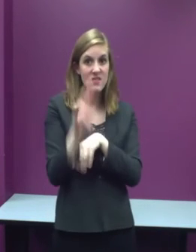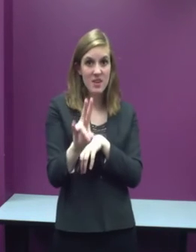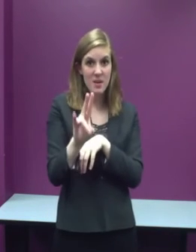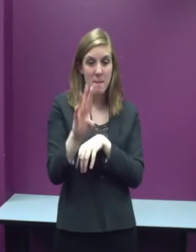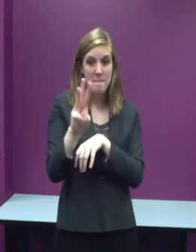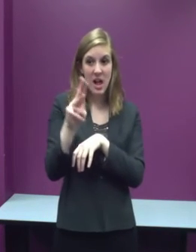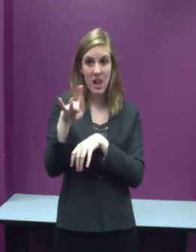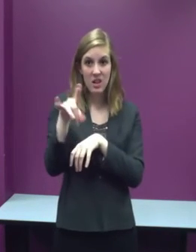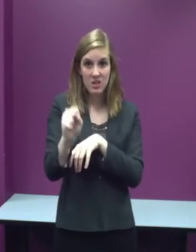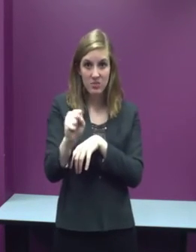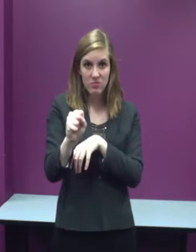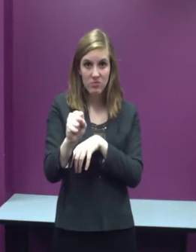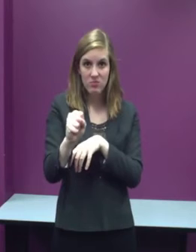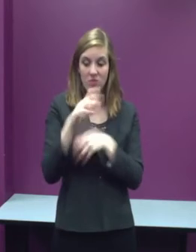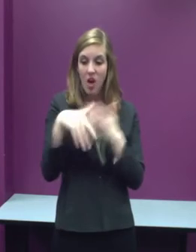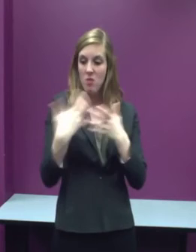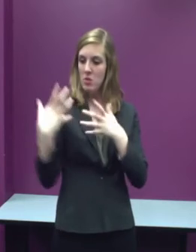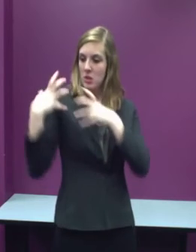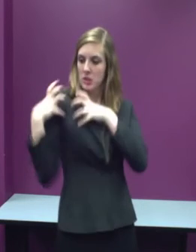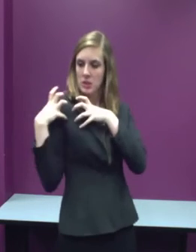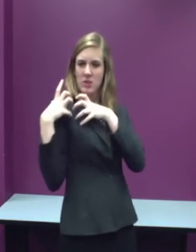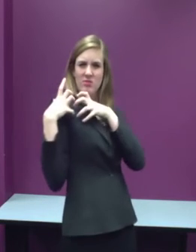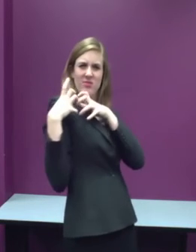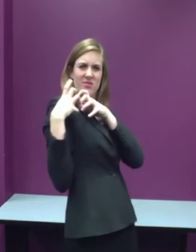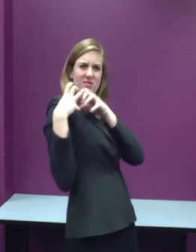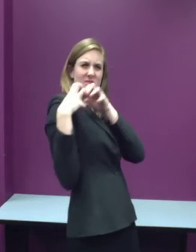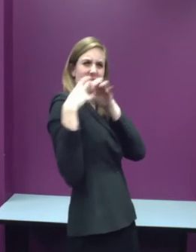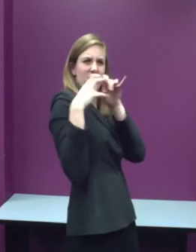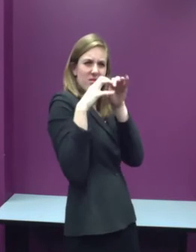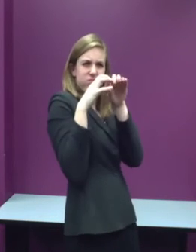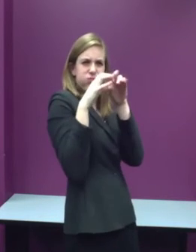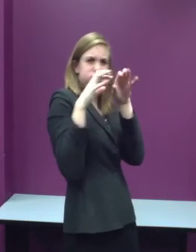We all believed that we were about to enter on the most perilous and difficult part of our voyage.